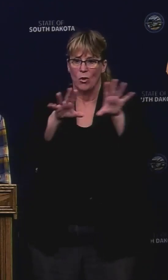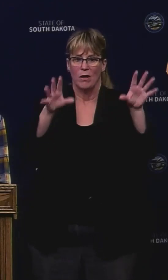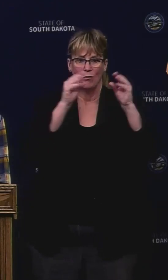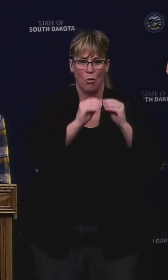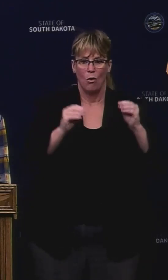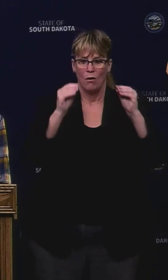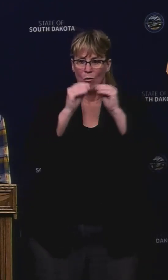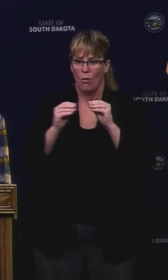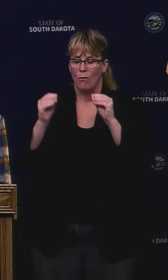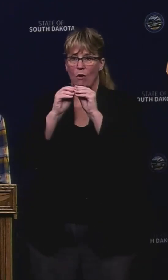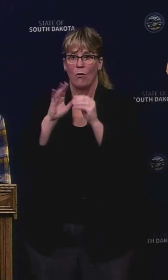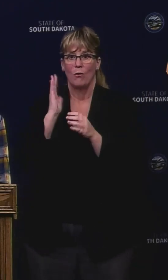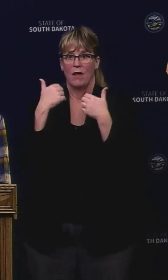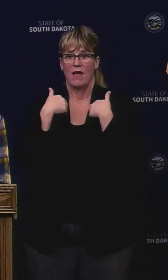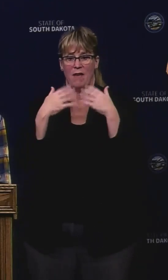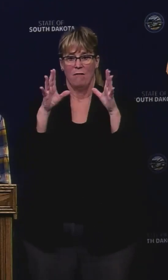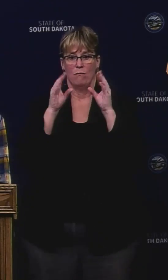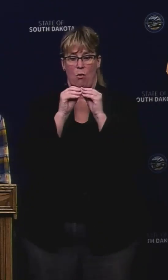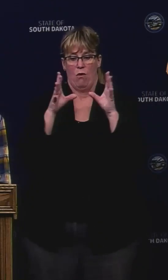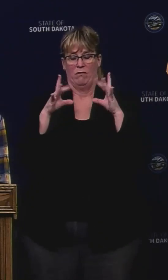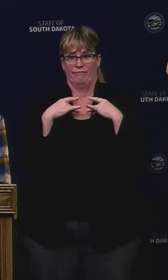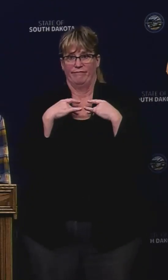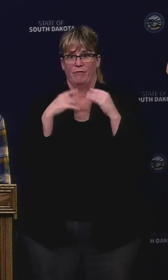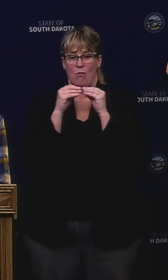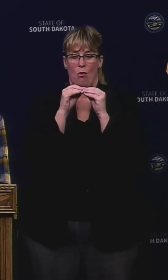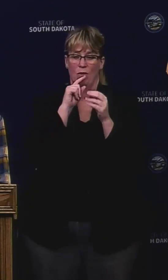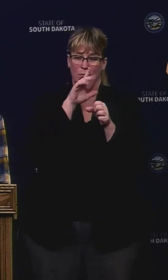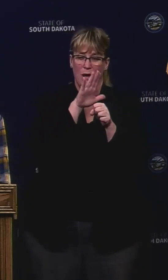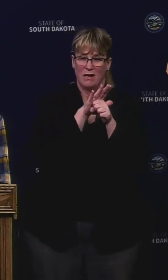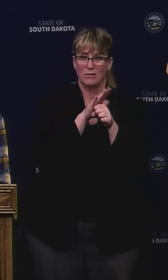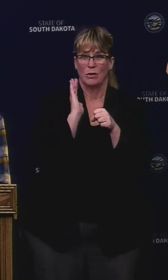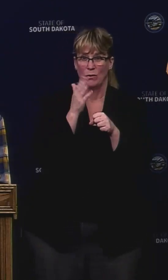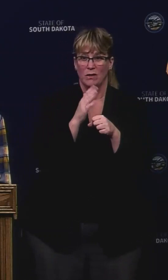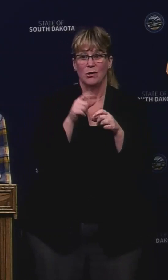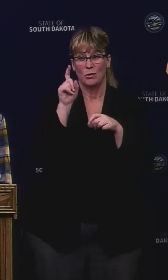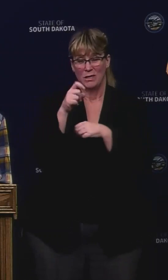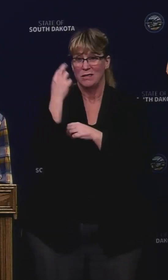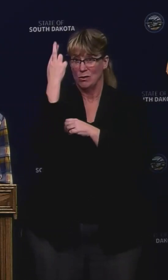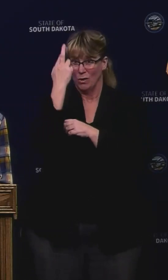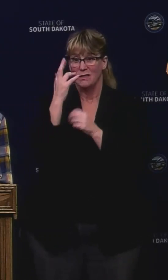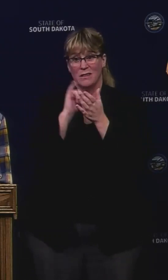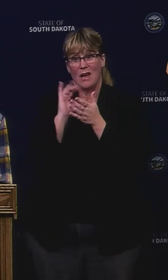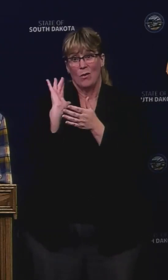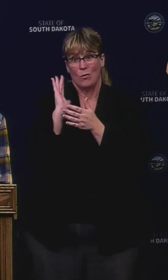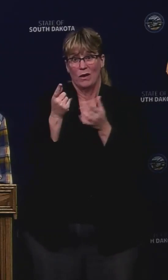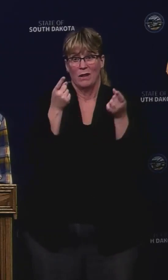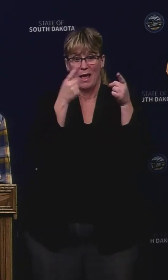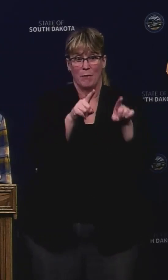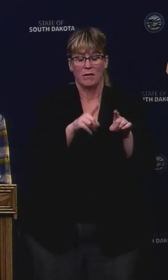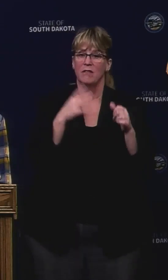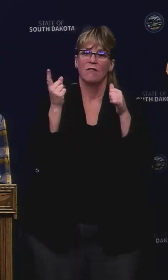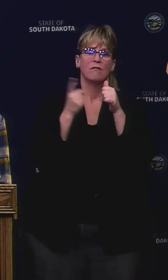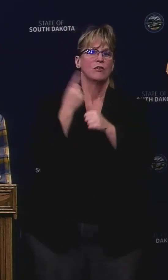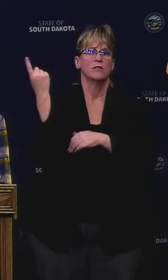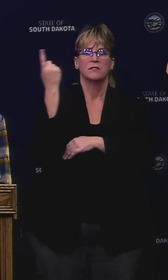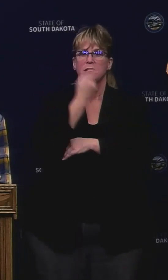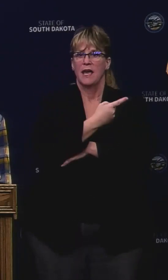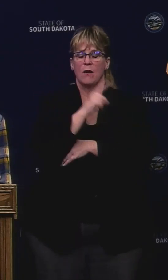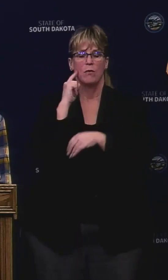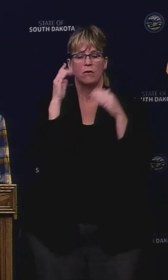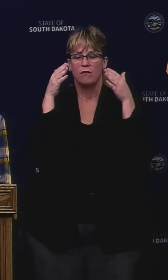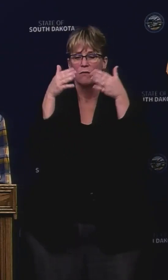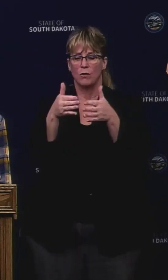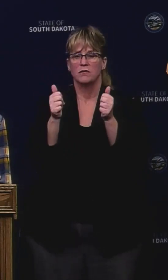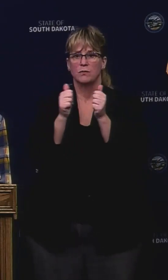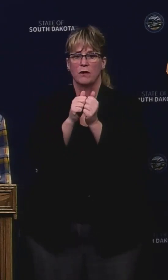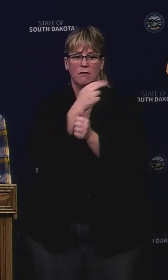will be more positives, which is just a fact that we need to realize will happen. From day one, though, we have been focused